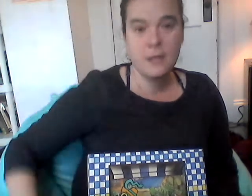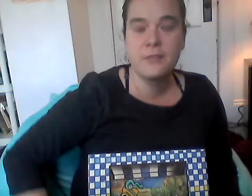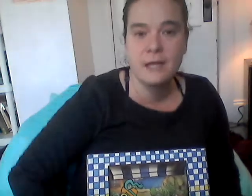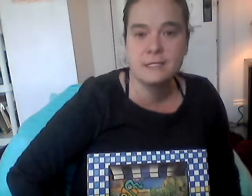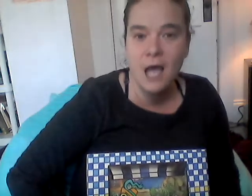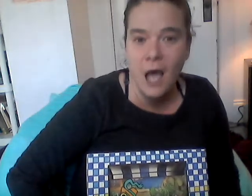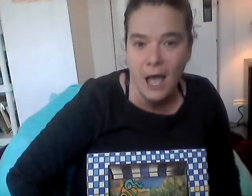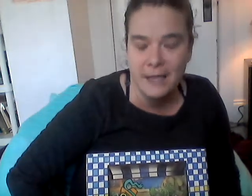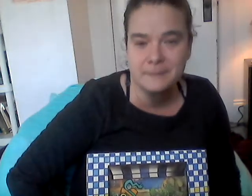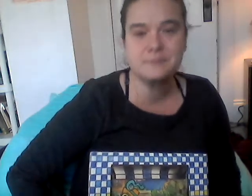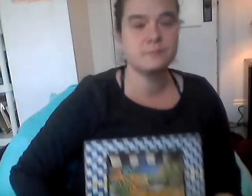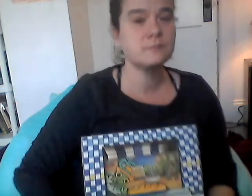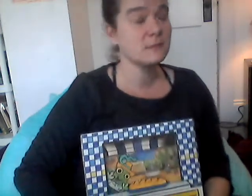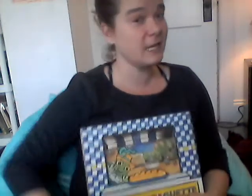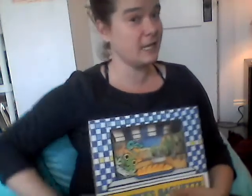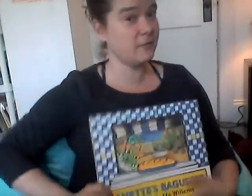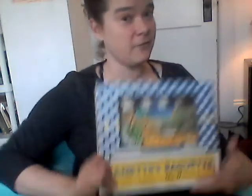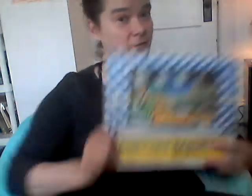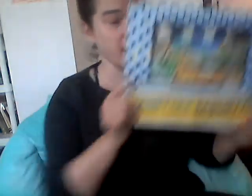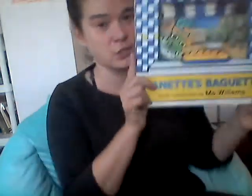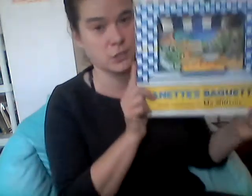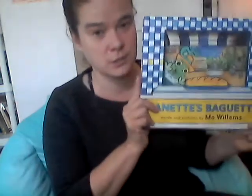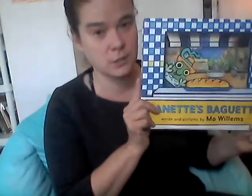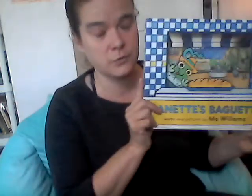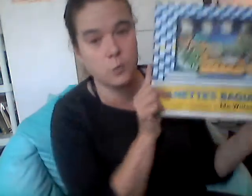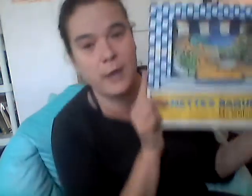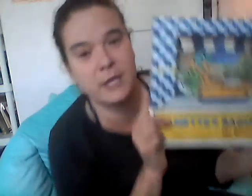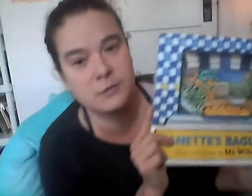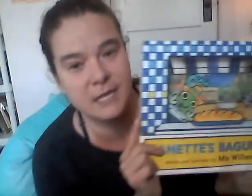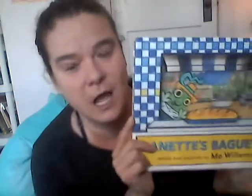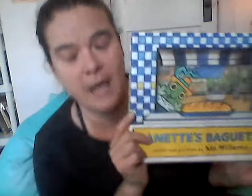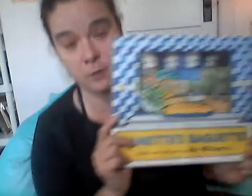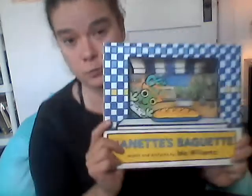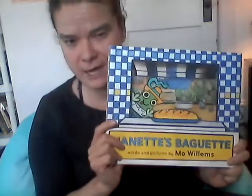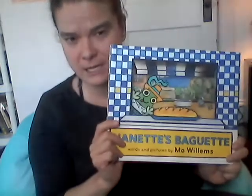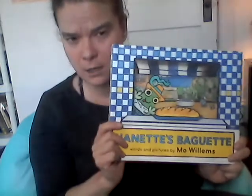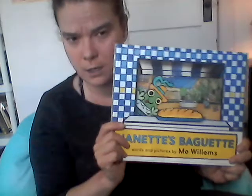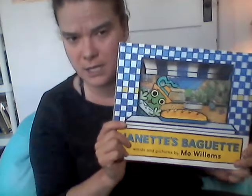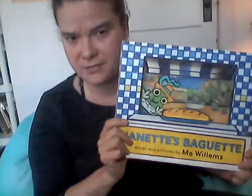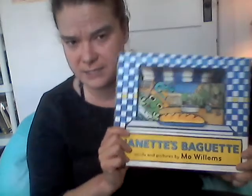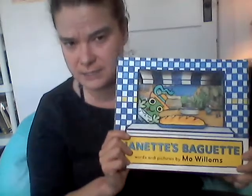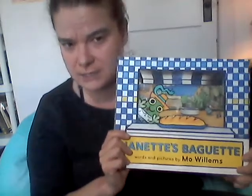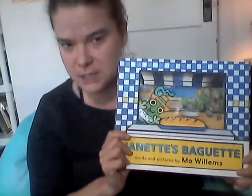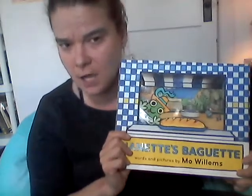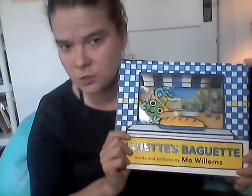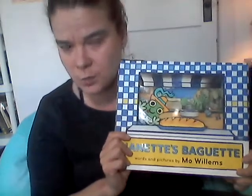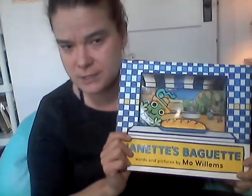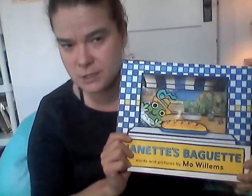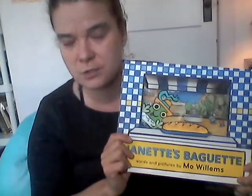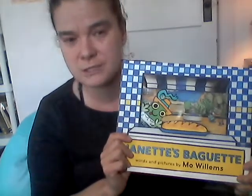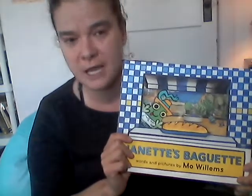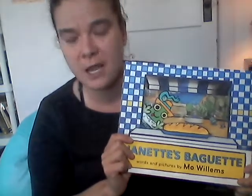That's hi in French. The way you say hi. Ready? This is a tongue twister. Say,